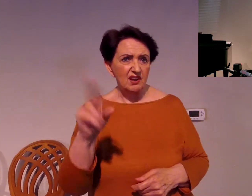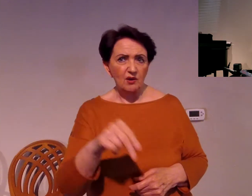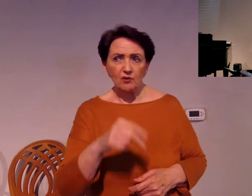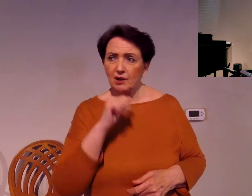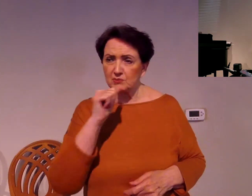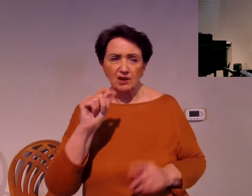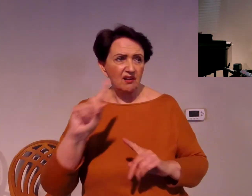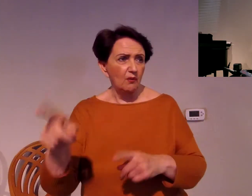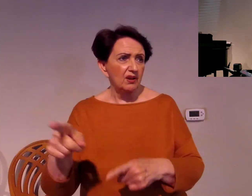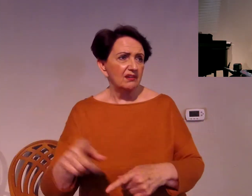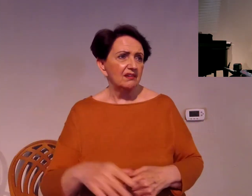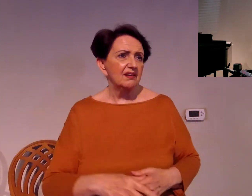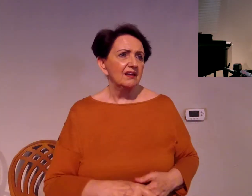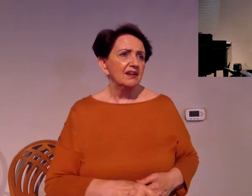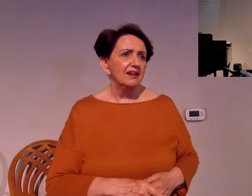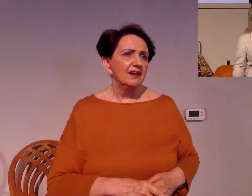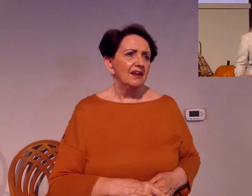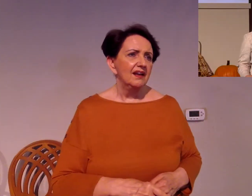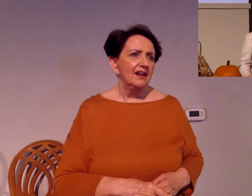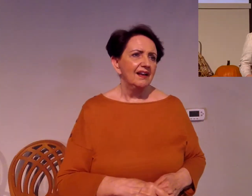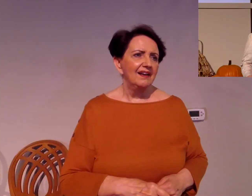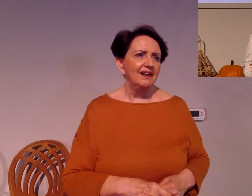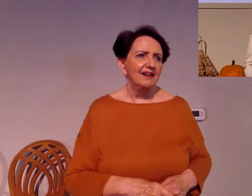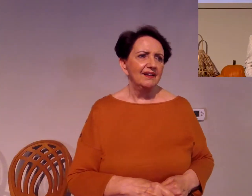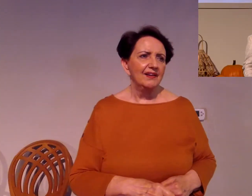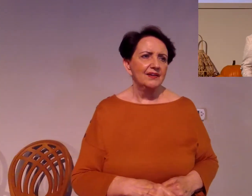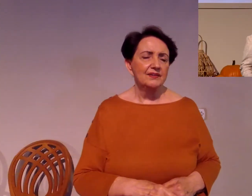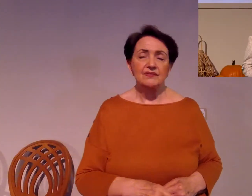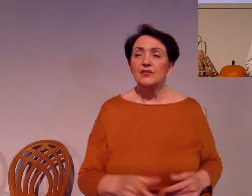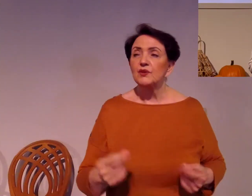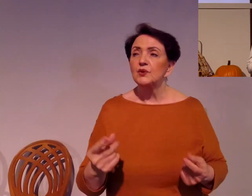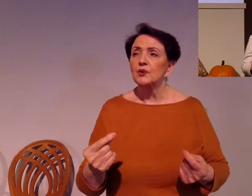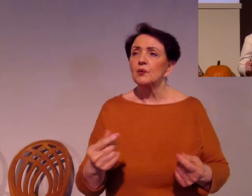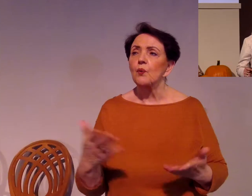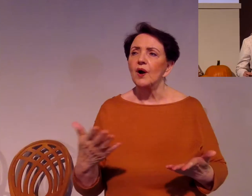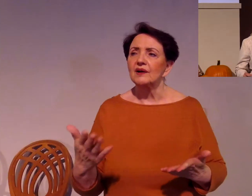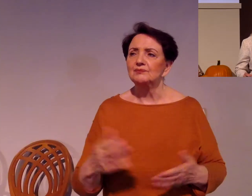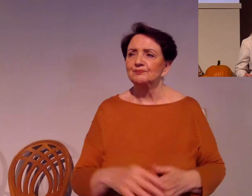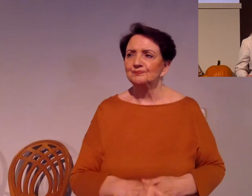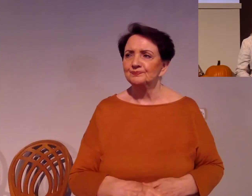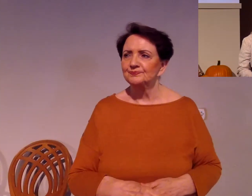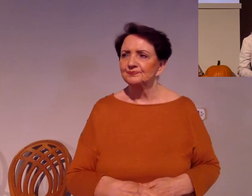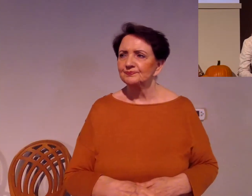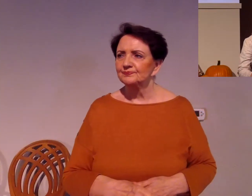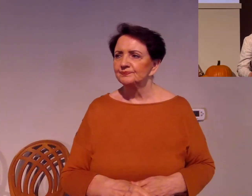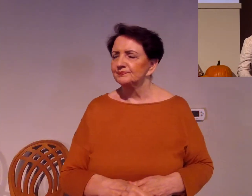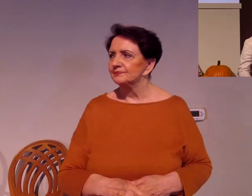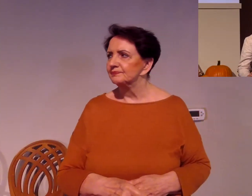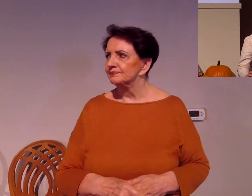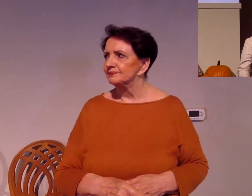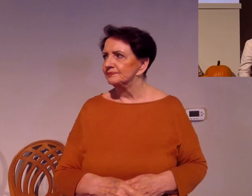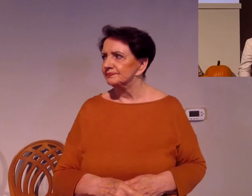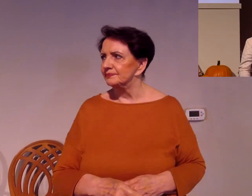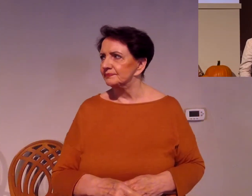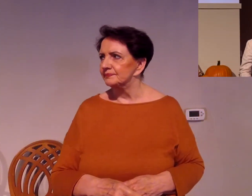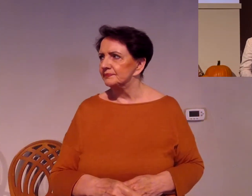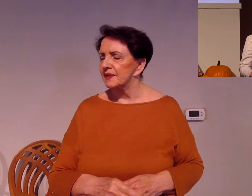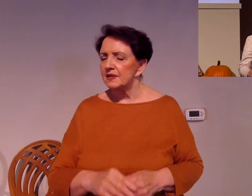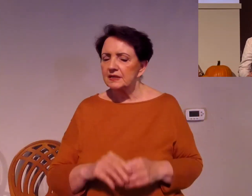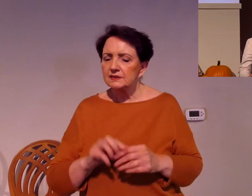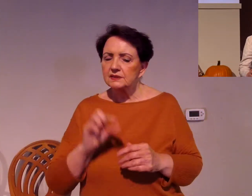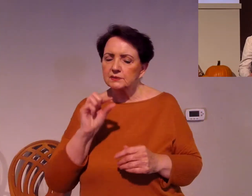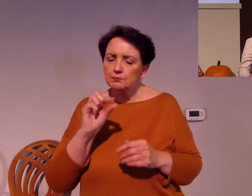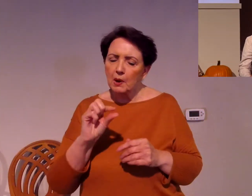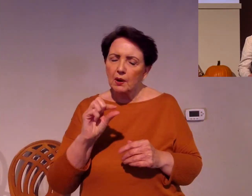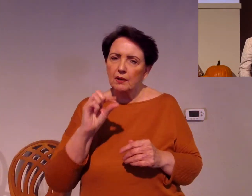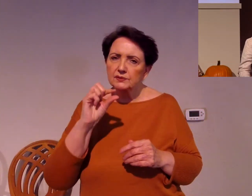PT. Right? And so what are they doing? Little by little and little bitty steps,